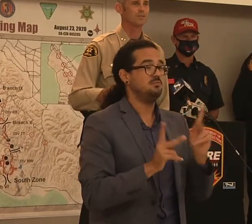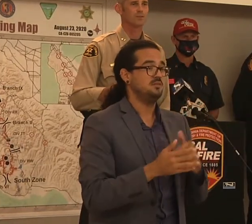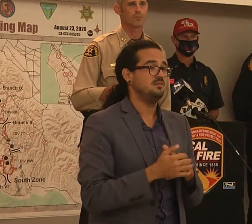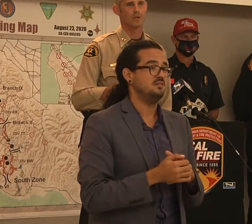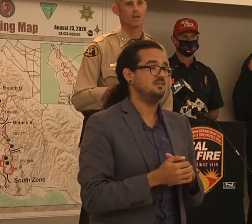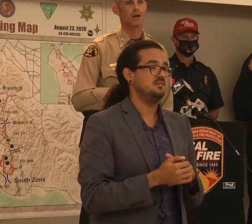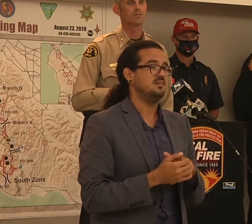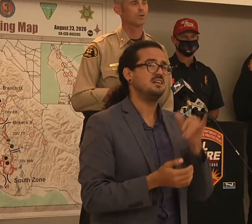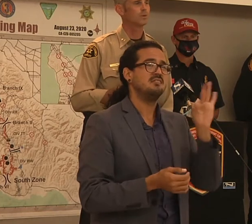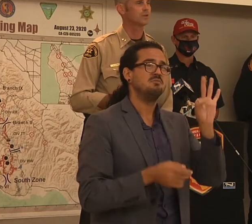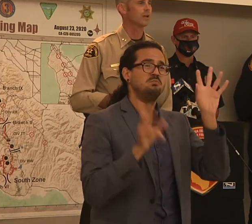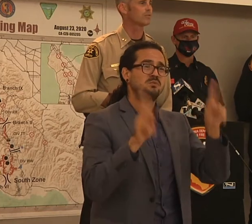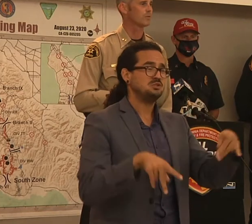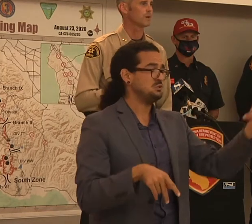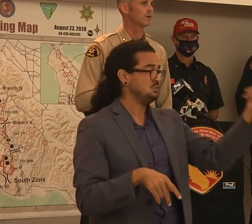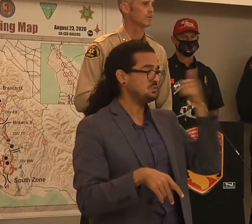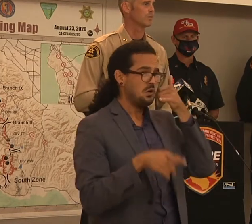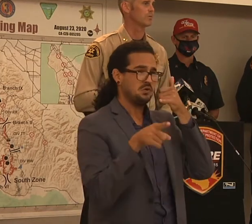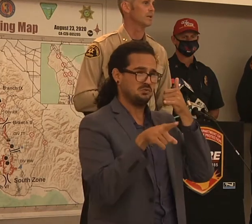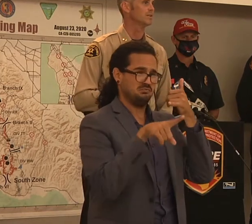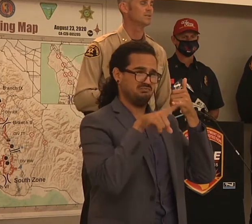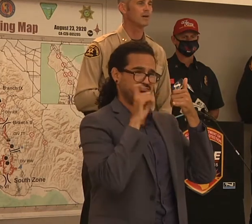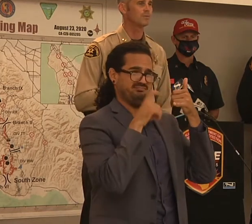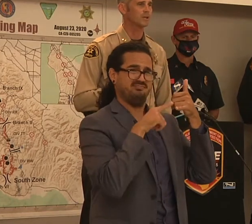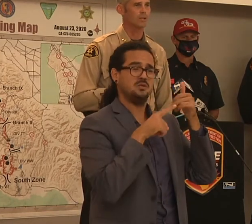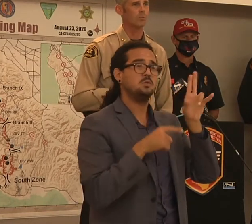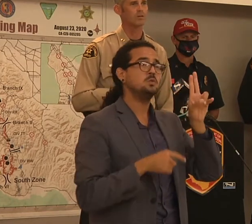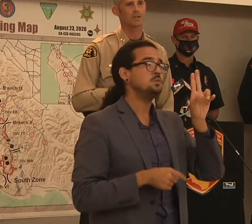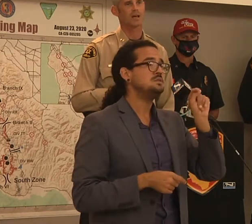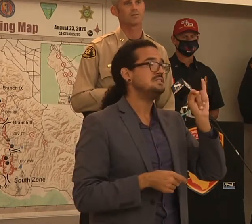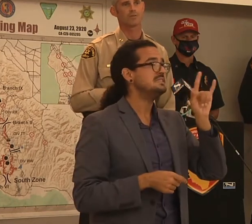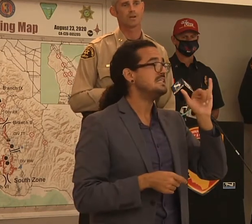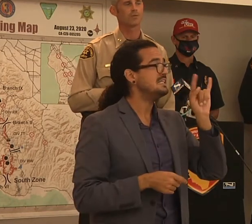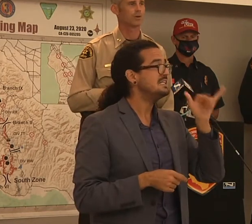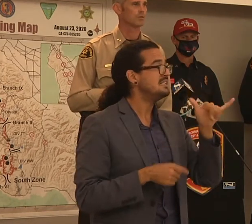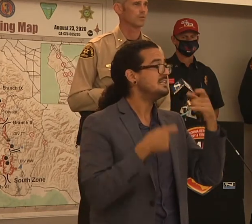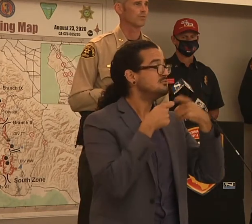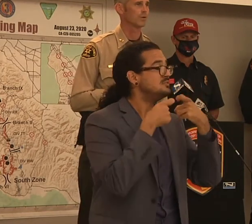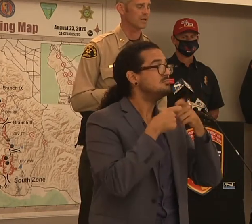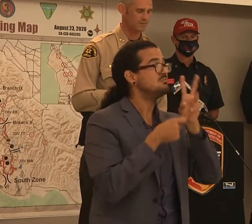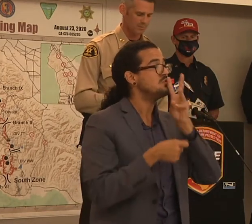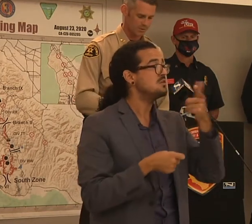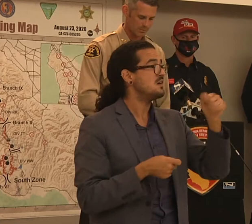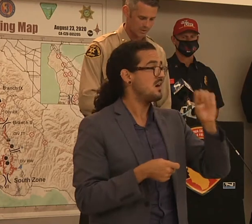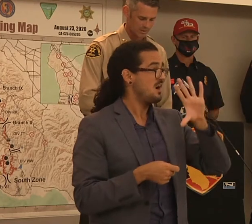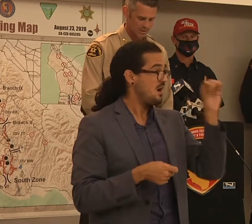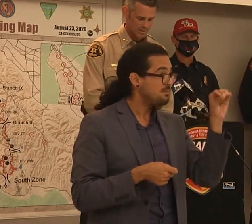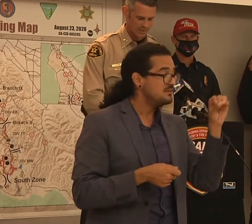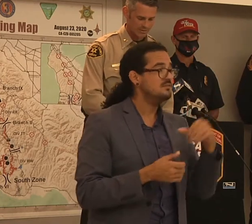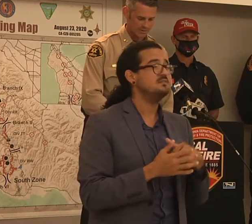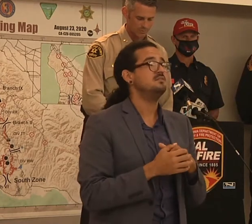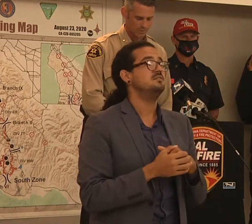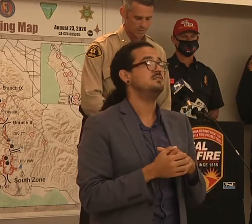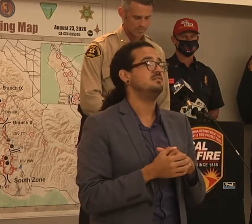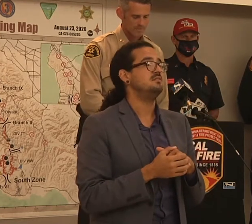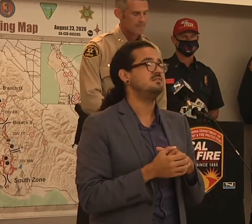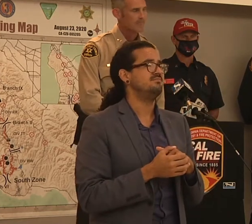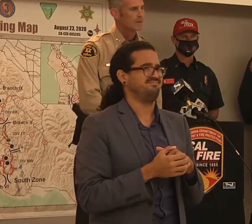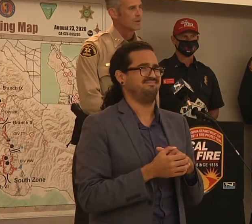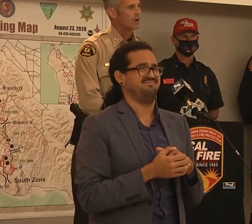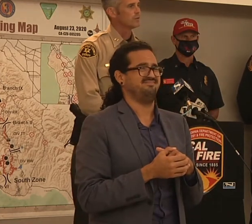someone that says they're with us, nobody's going to ask you for money over the phone. And definitely nobody's going to ask you for gift cards over the phone. That's typically how these things